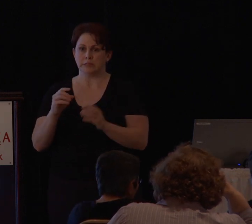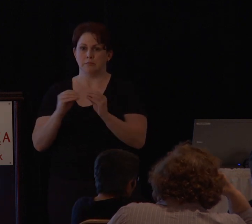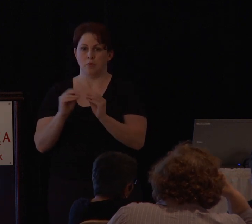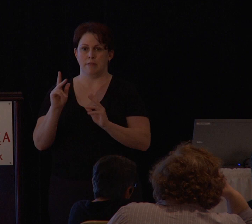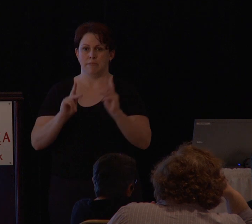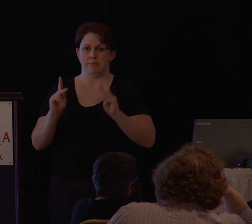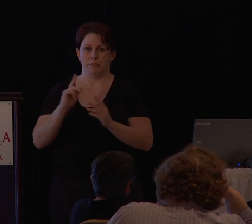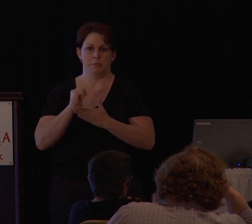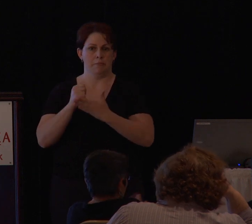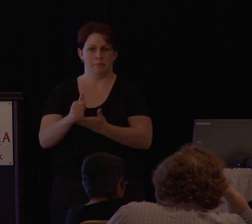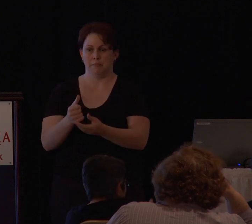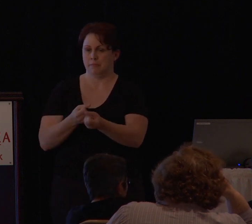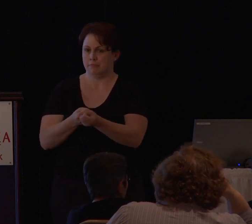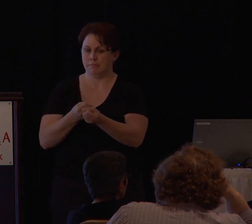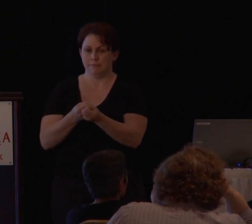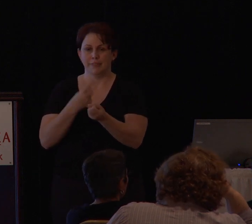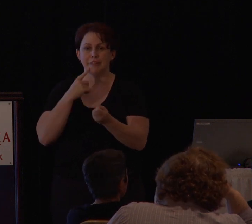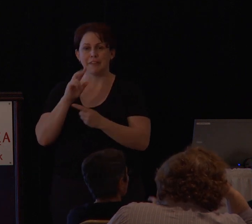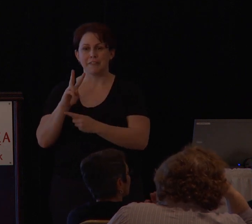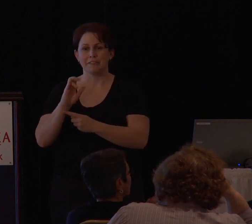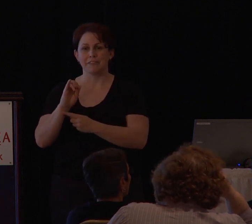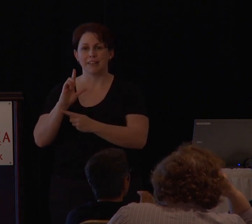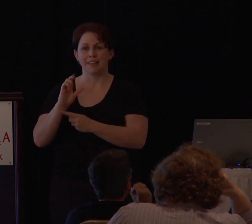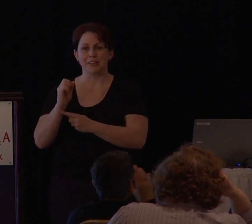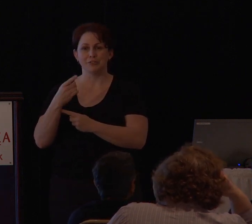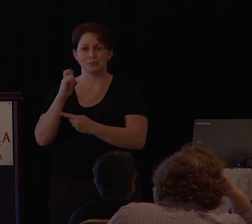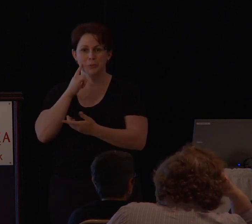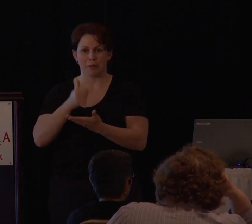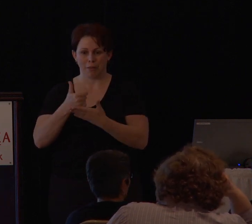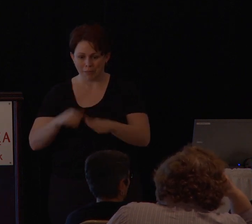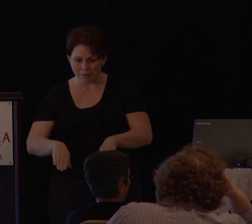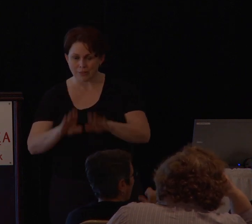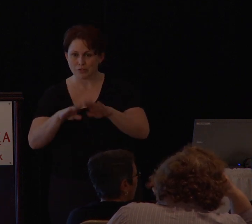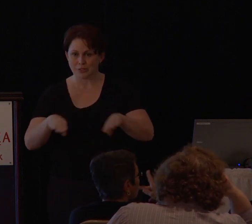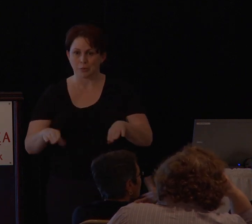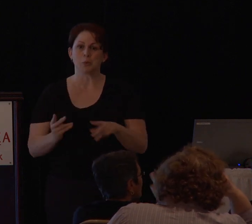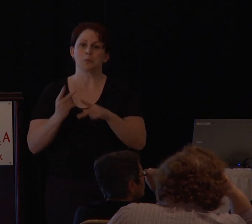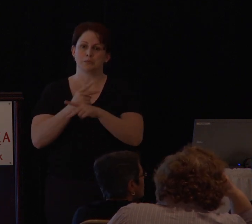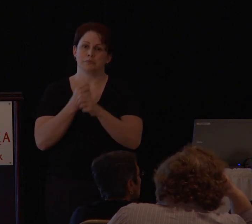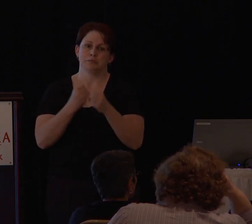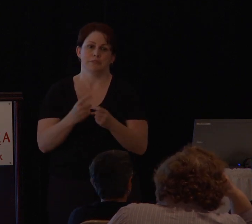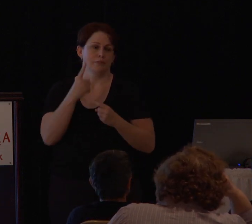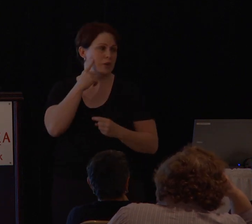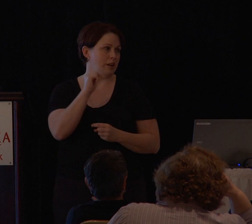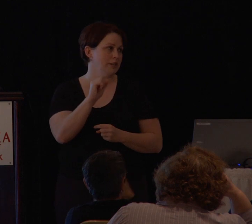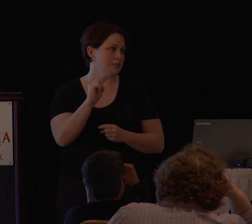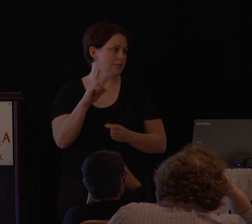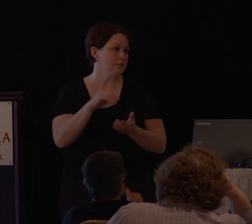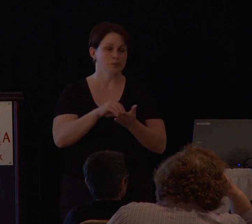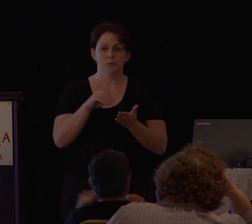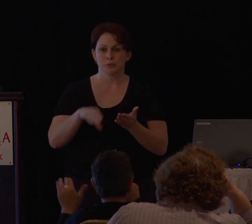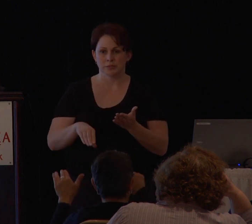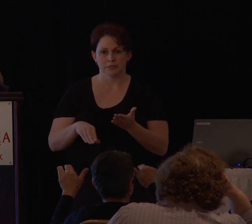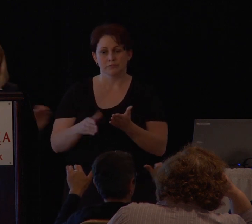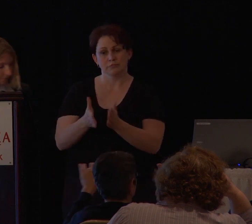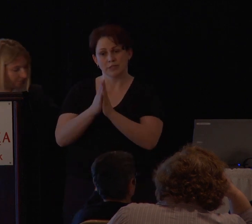the occupational therapists, use the resource teachers, get them to help you.